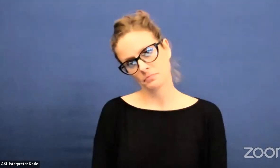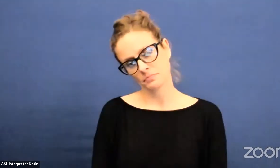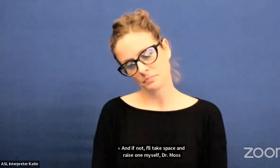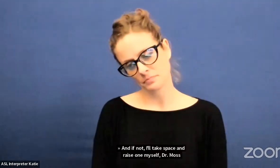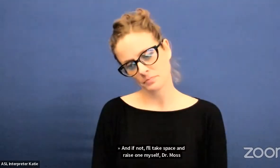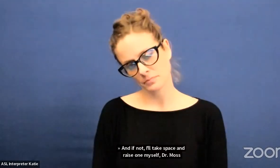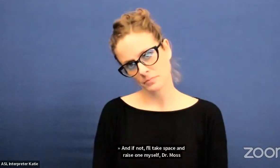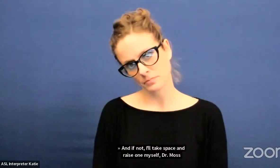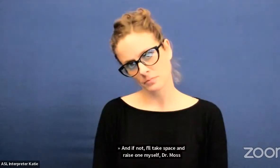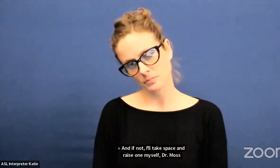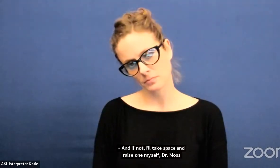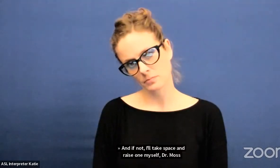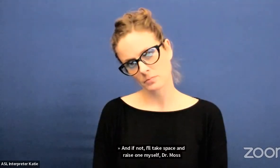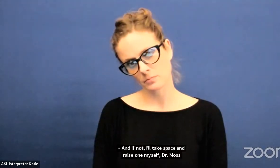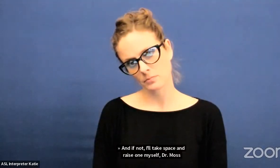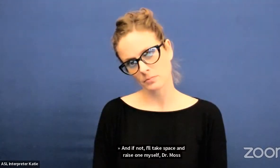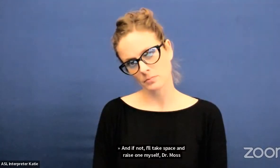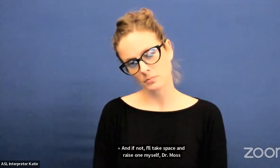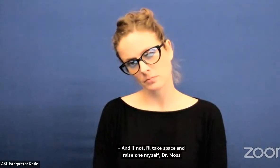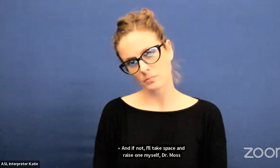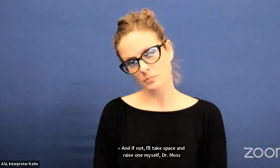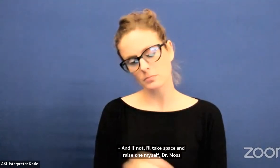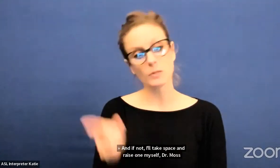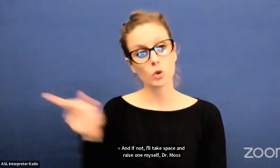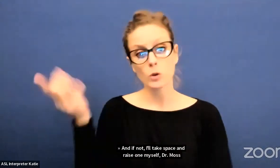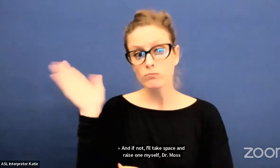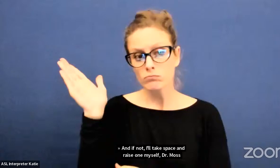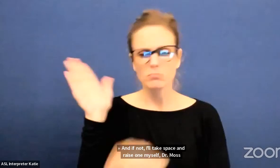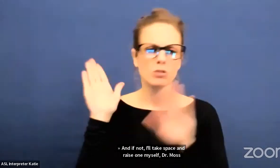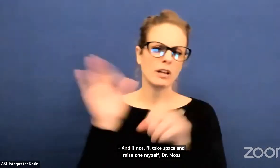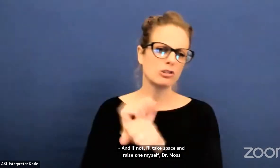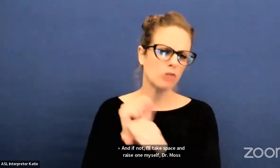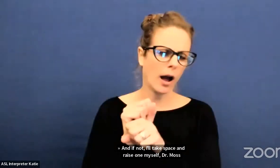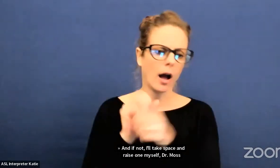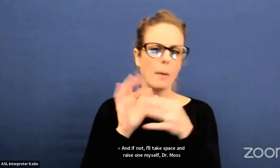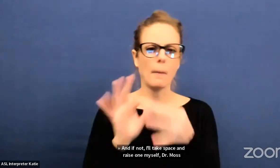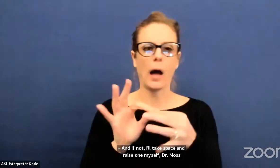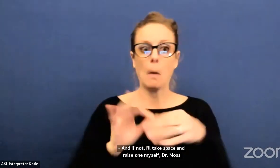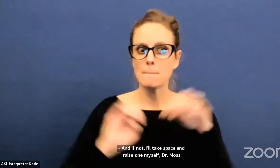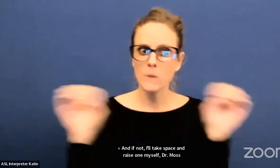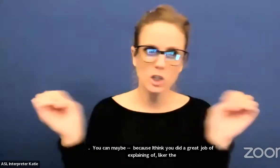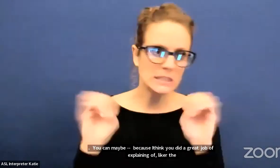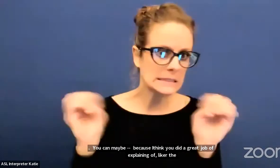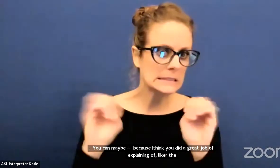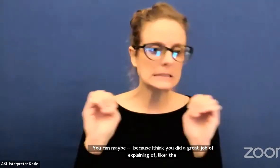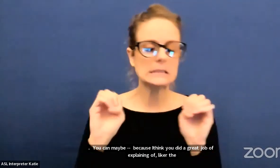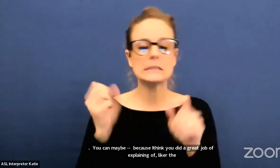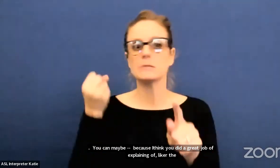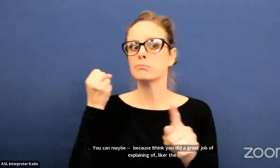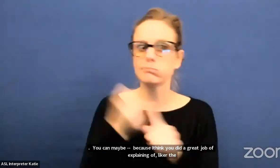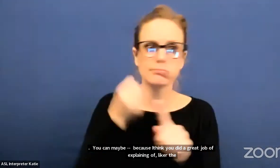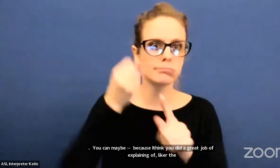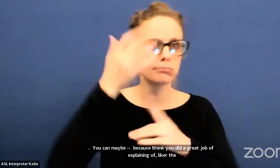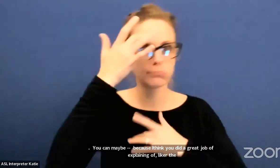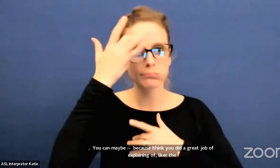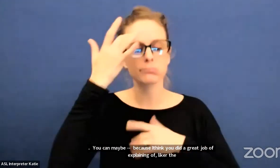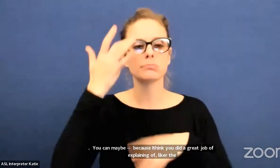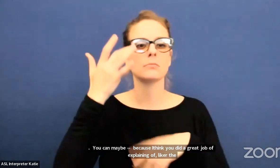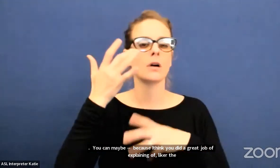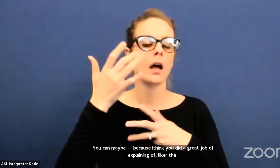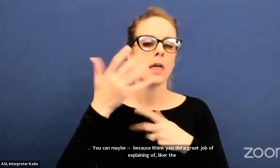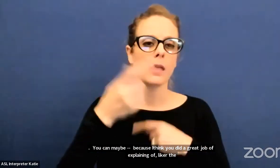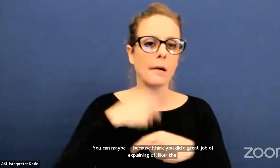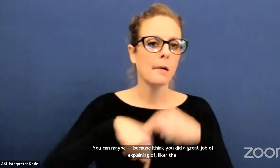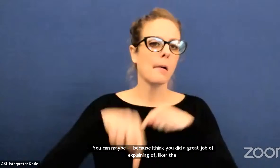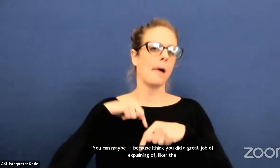because I think you did a great job of explaining of like the emergency measures, moving back and forth, like being flexible, right? And I think at